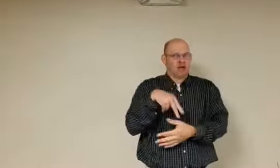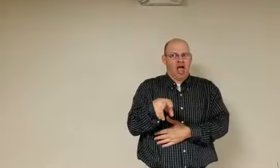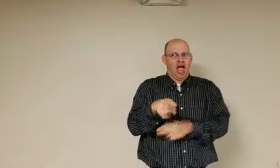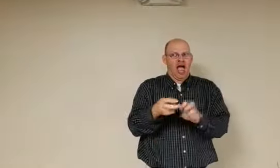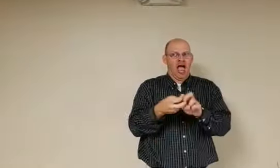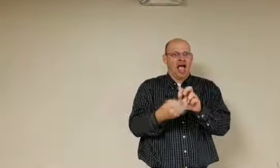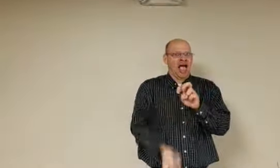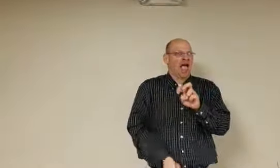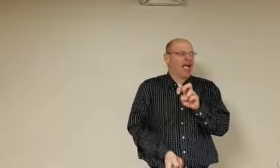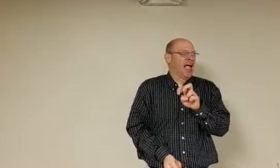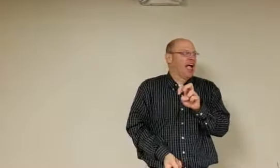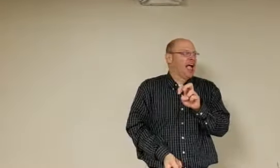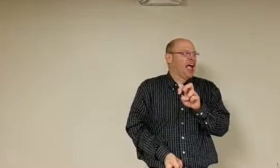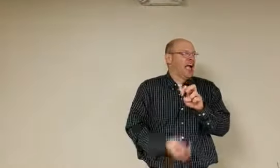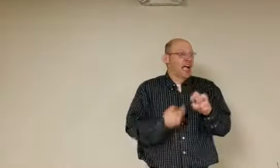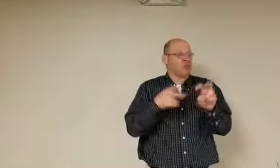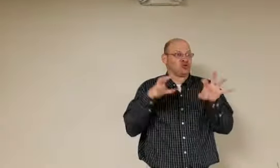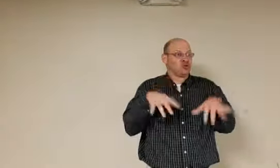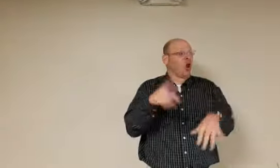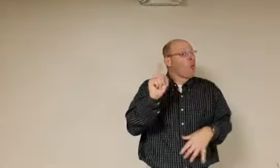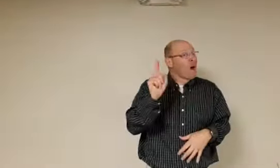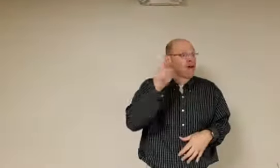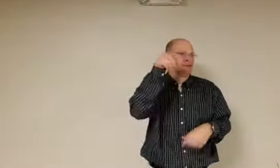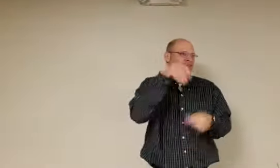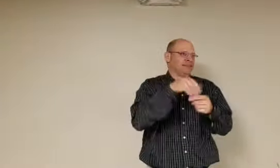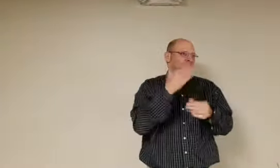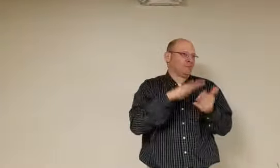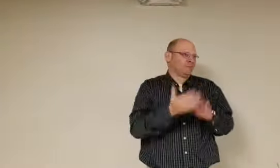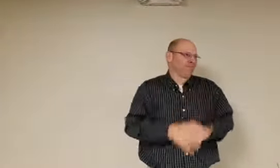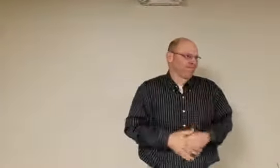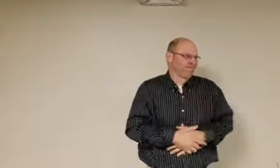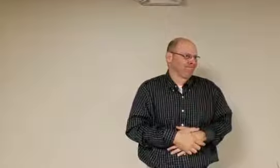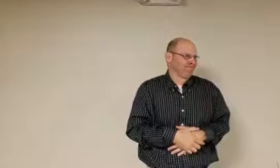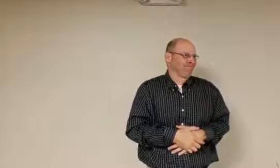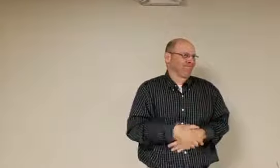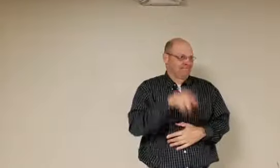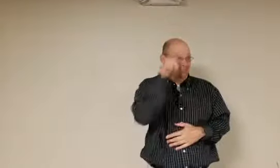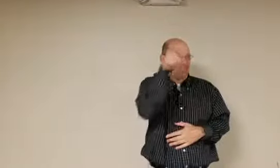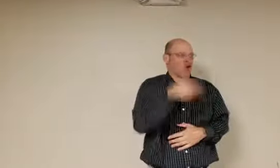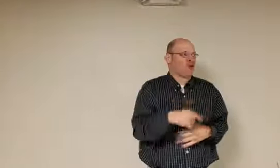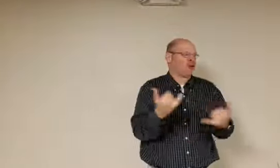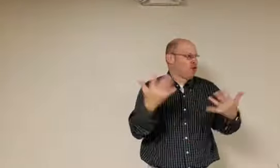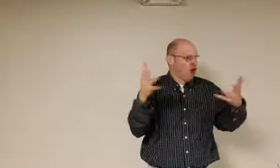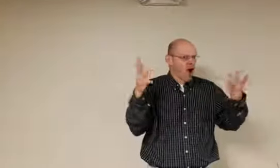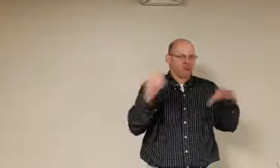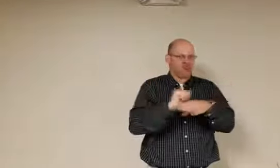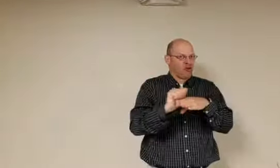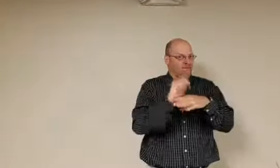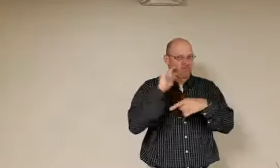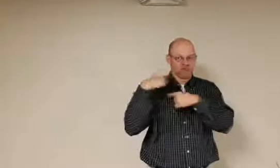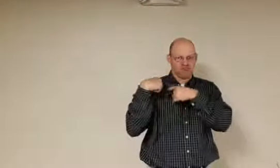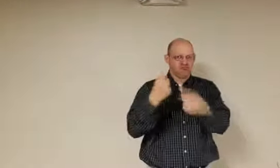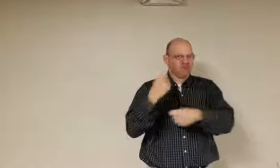Temple University, if you look online, you can find it. I was shocked. Where? It's in Jerusalem. It's there. They're